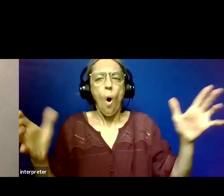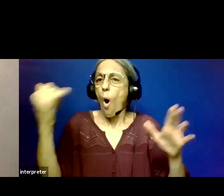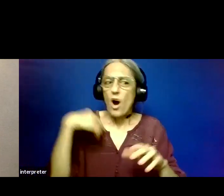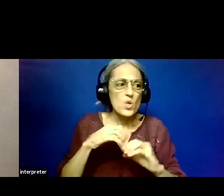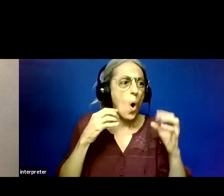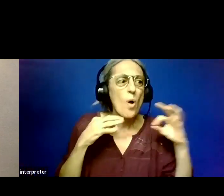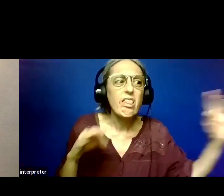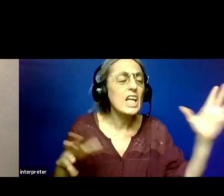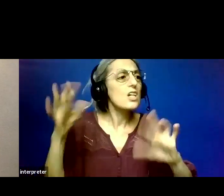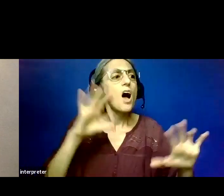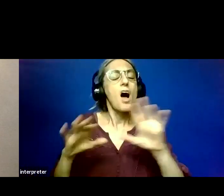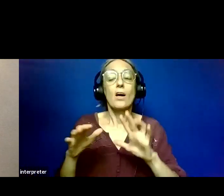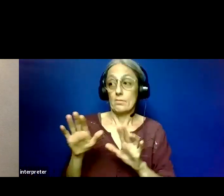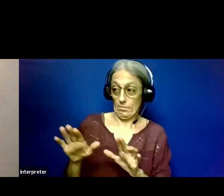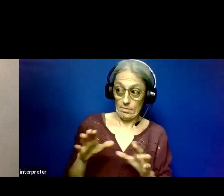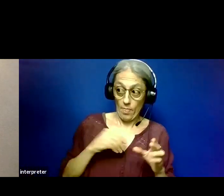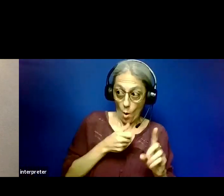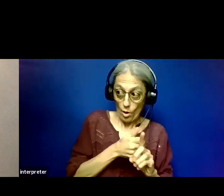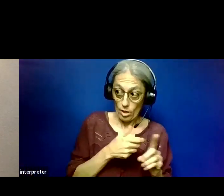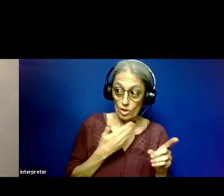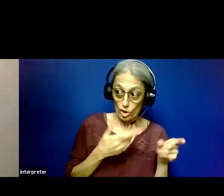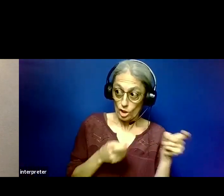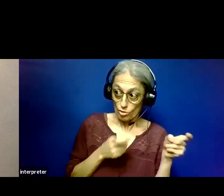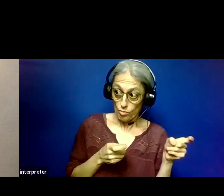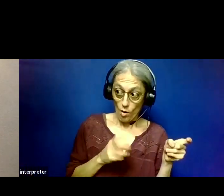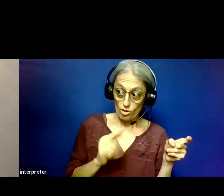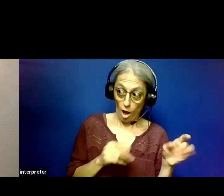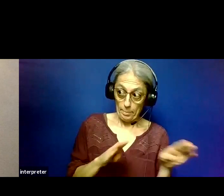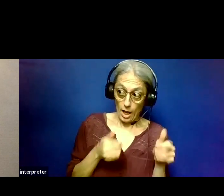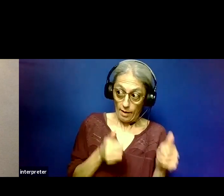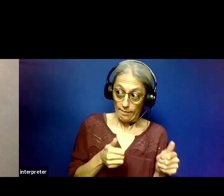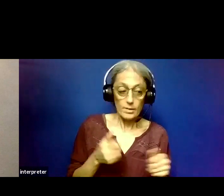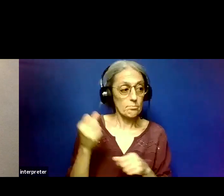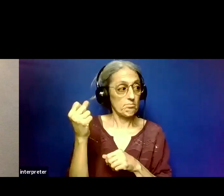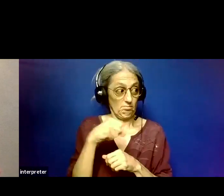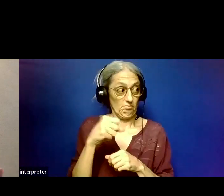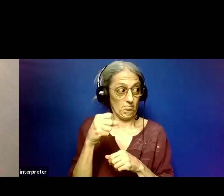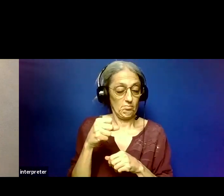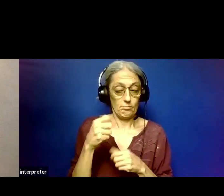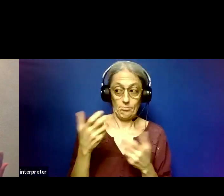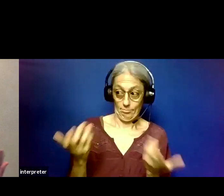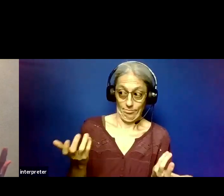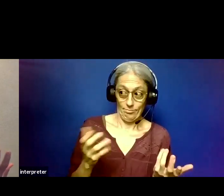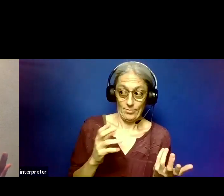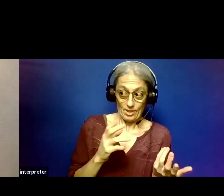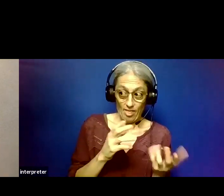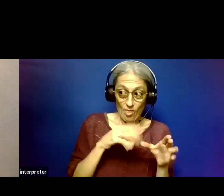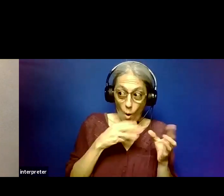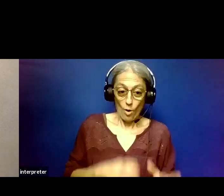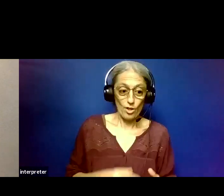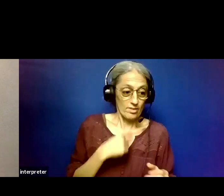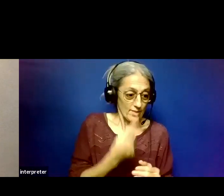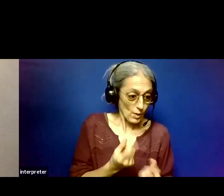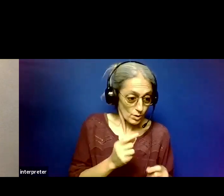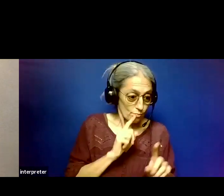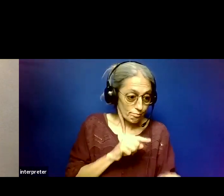And I said, is he under the control of the owner? And they said, well, yeah, he's using his, he tells it what to do and he does it. I said, then